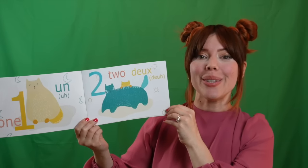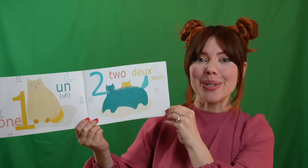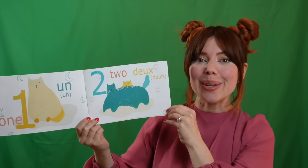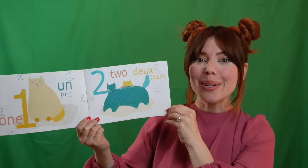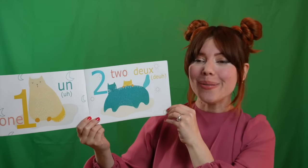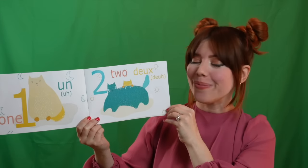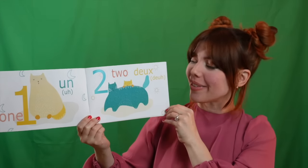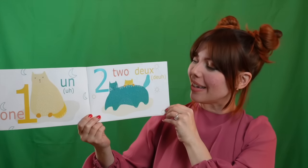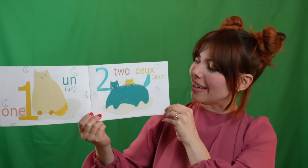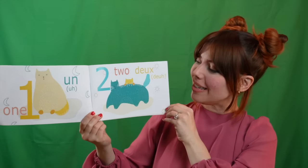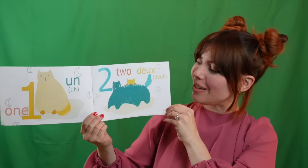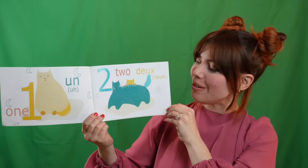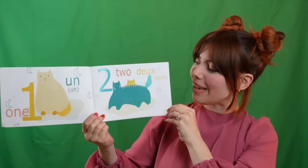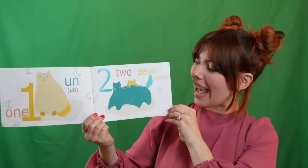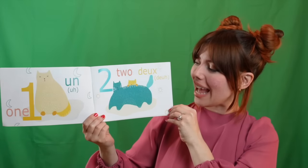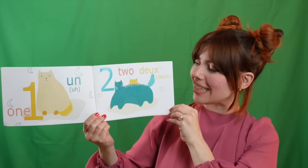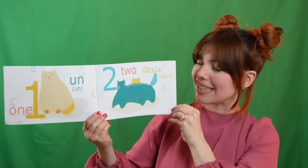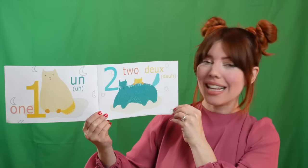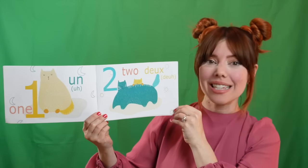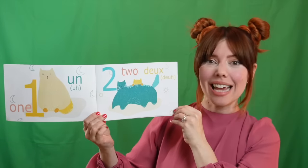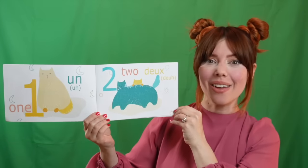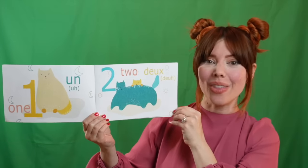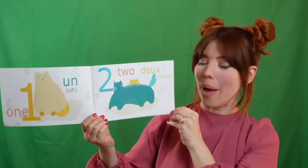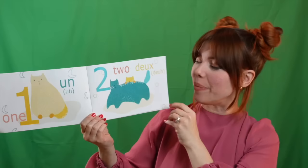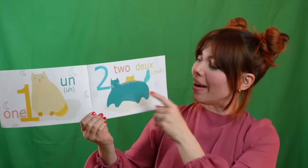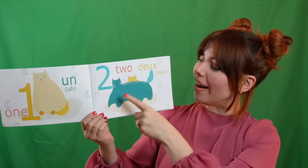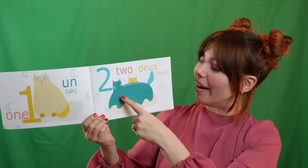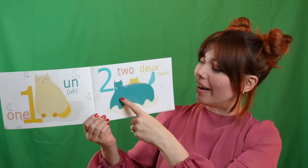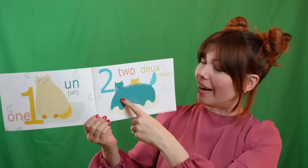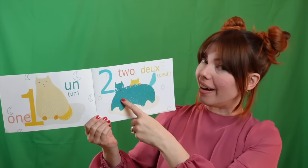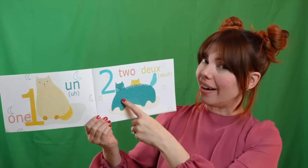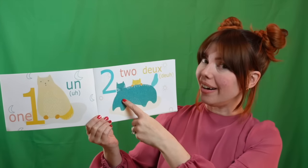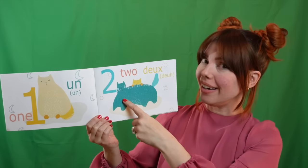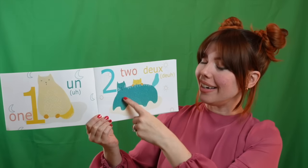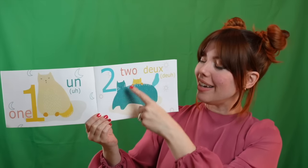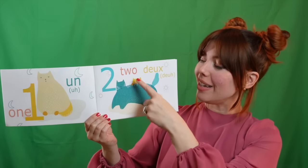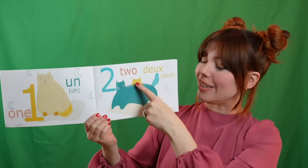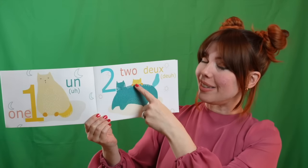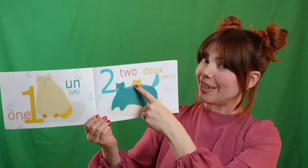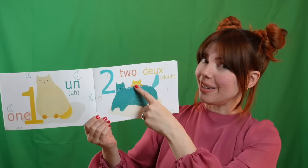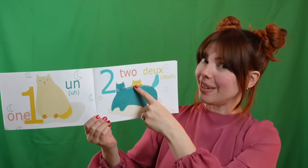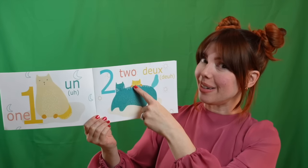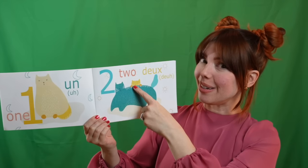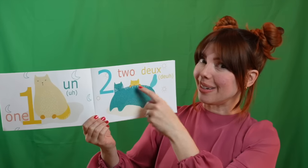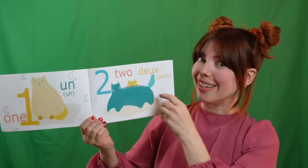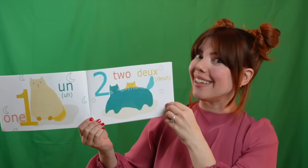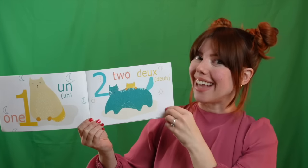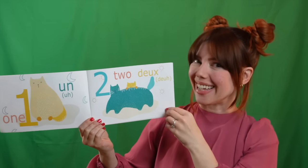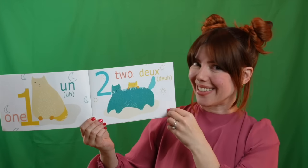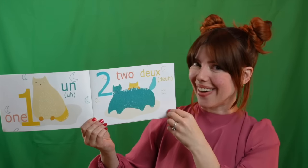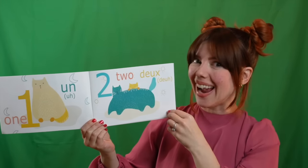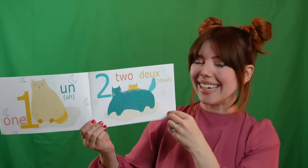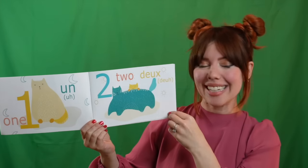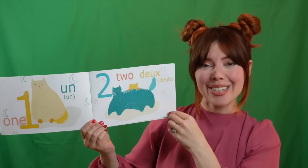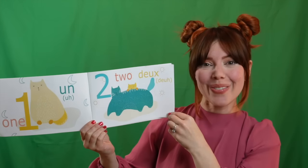deux? Two cats. Let's count them. Un, deux. That's right. It's